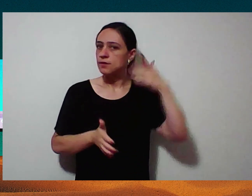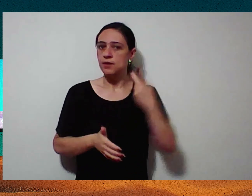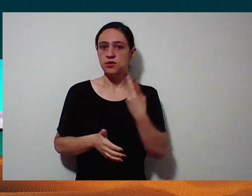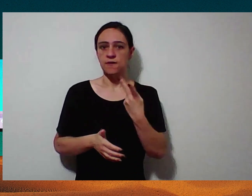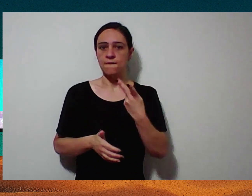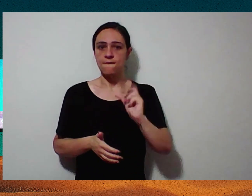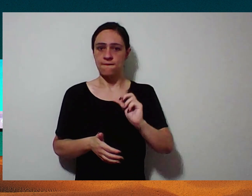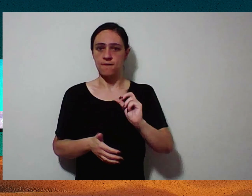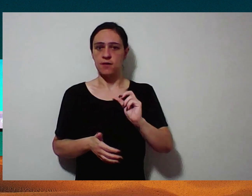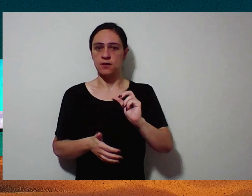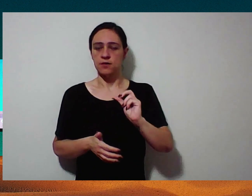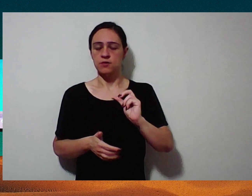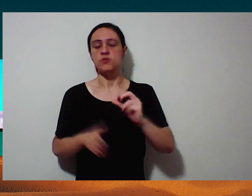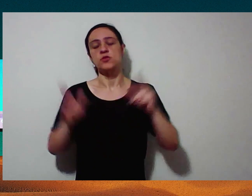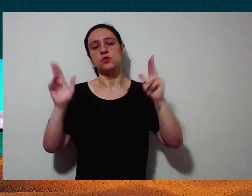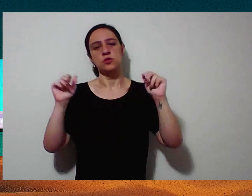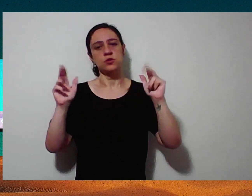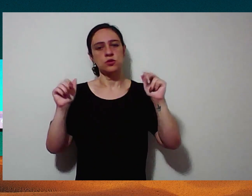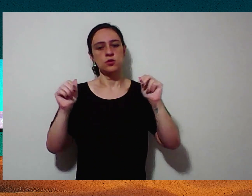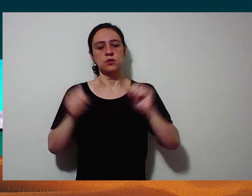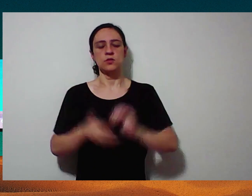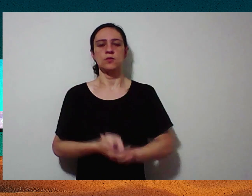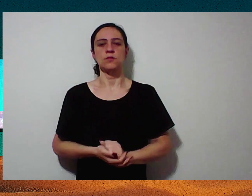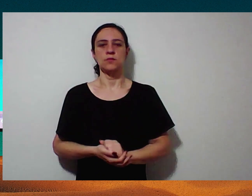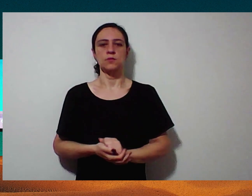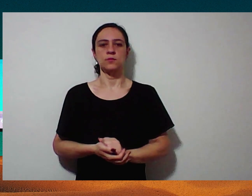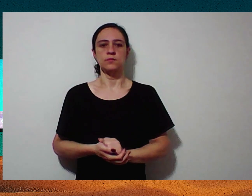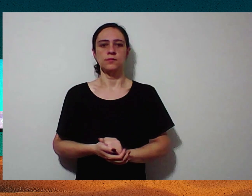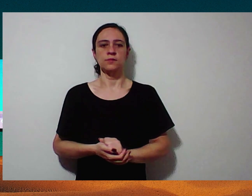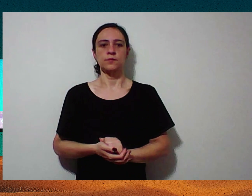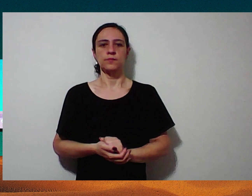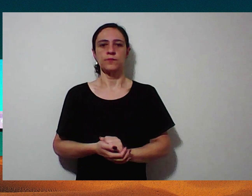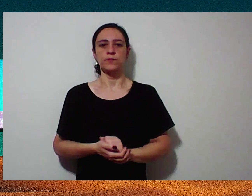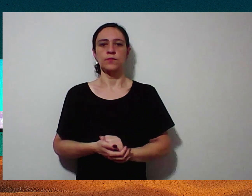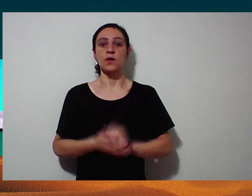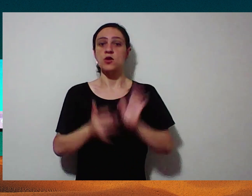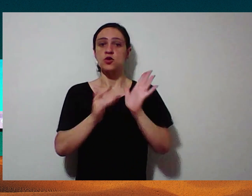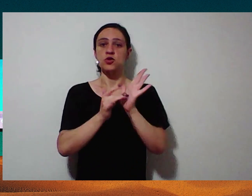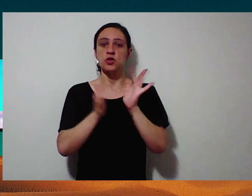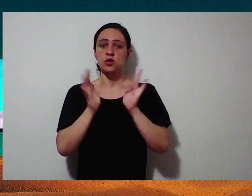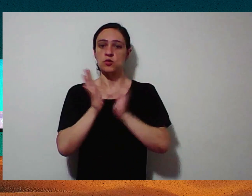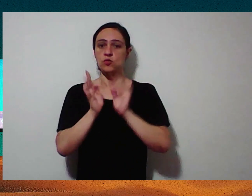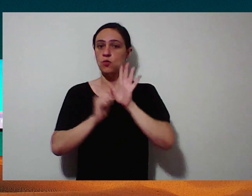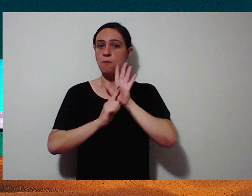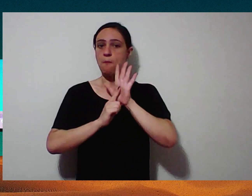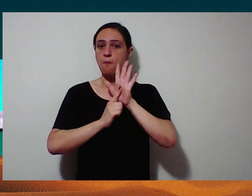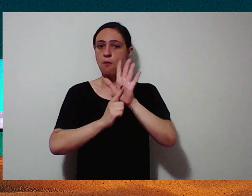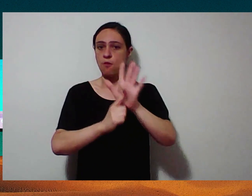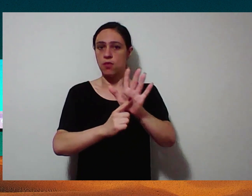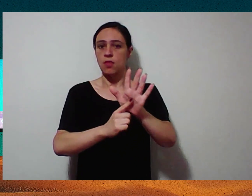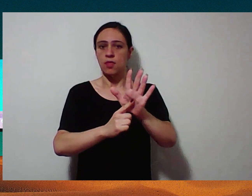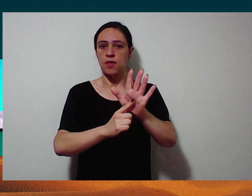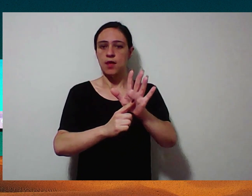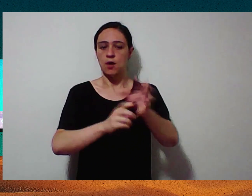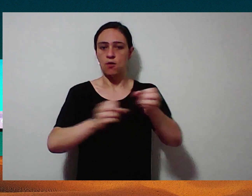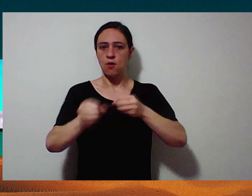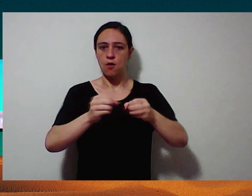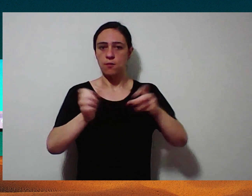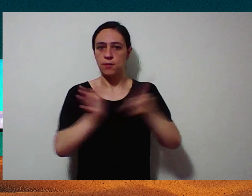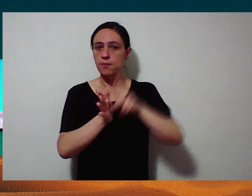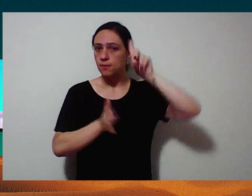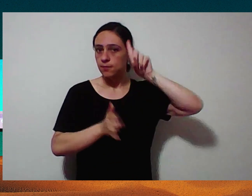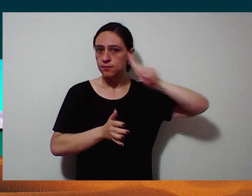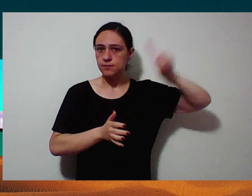por título O Modelo de Jesus na Obra de Deus. And we've arrived at this